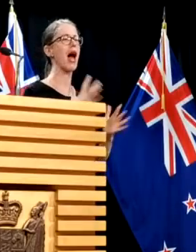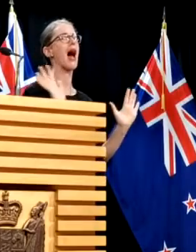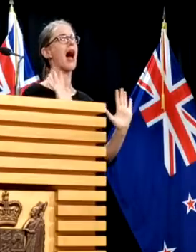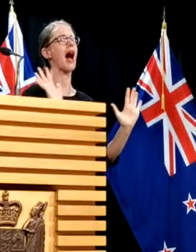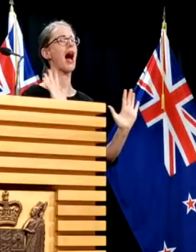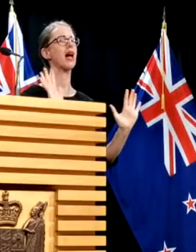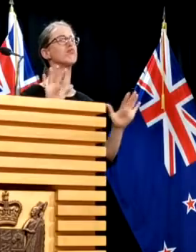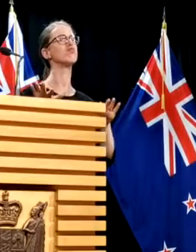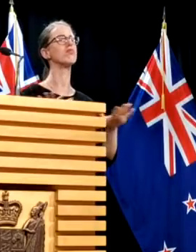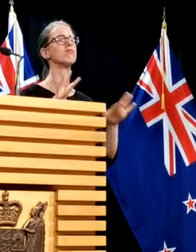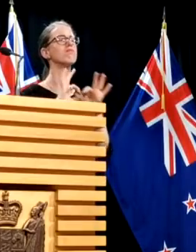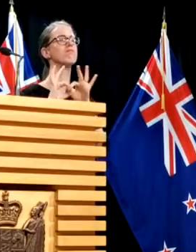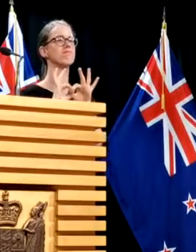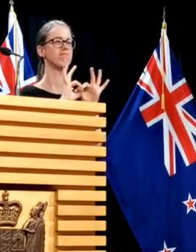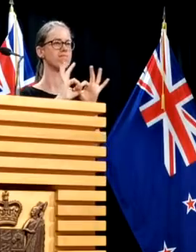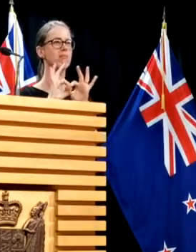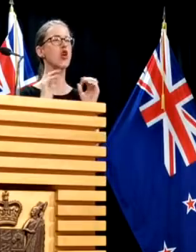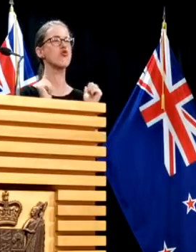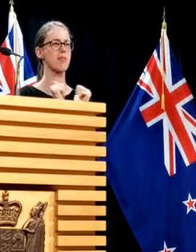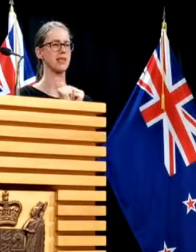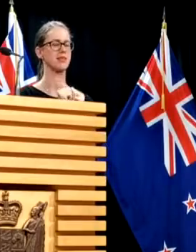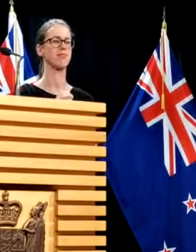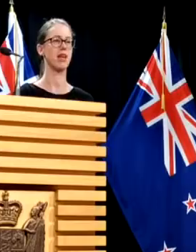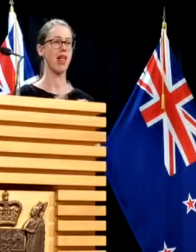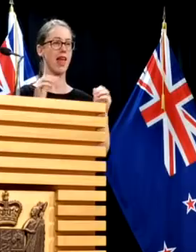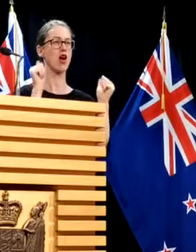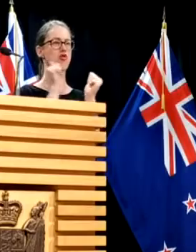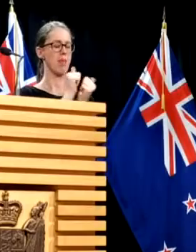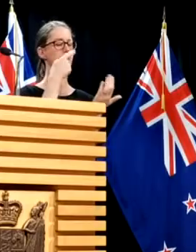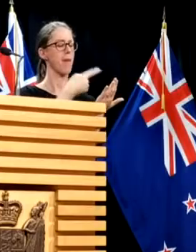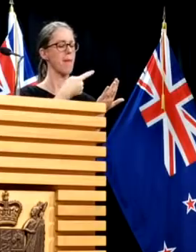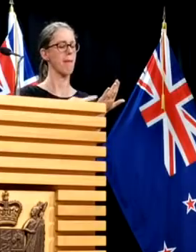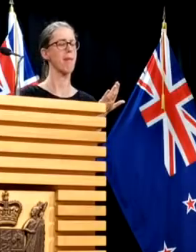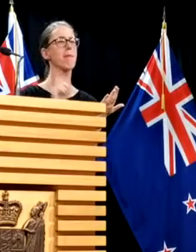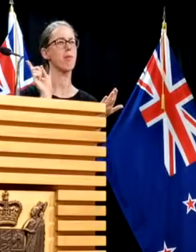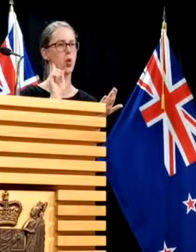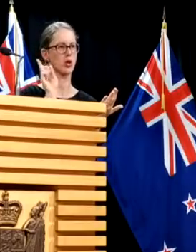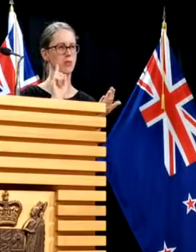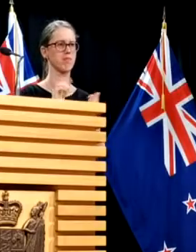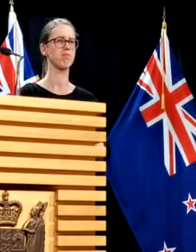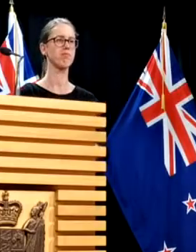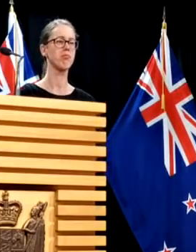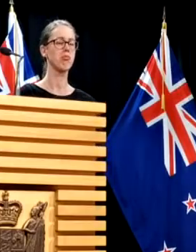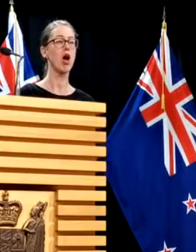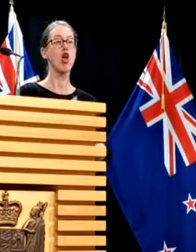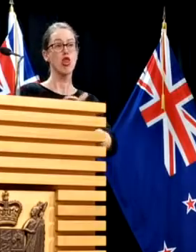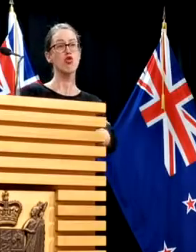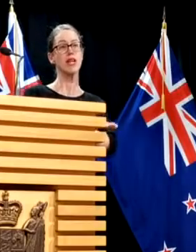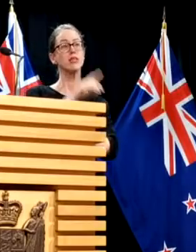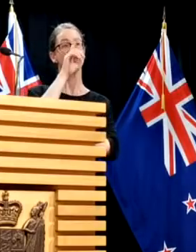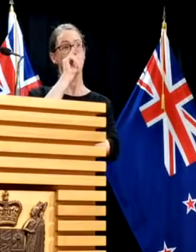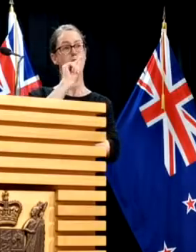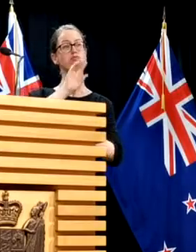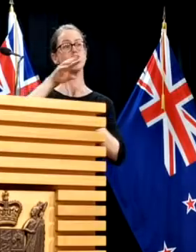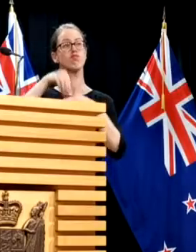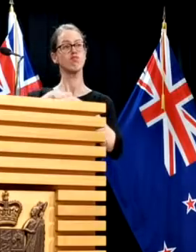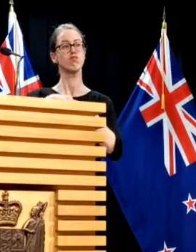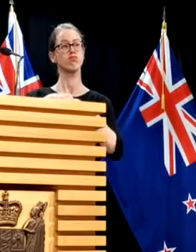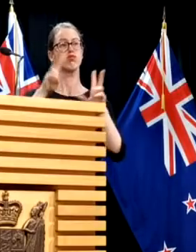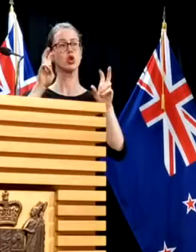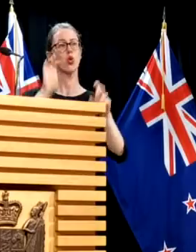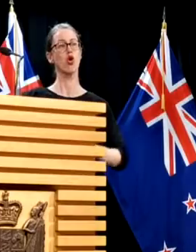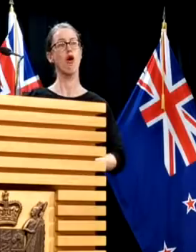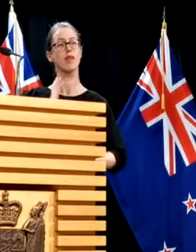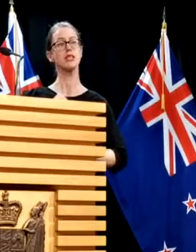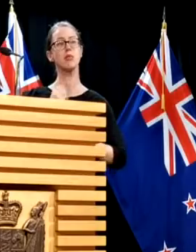arrangement. Firstly, the agreement commits the Greens to not opposing confidence and supply votes